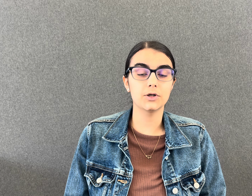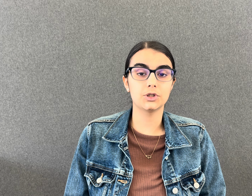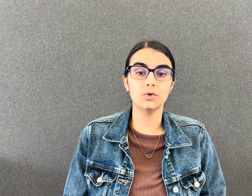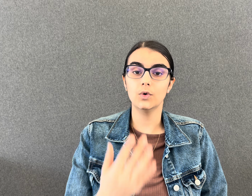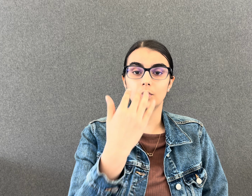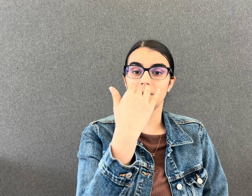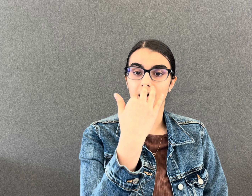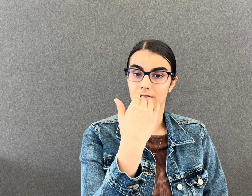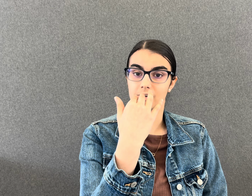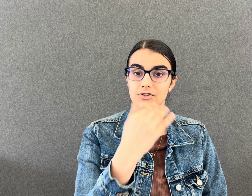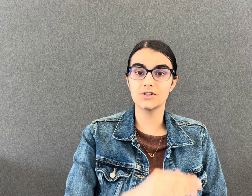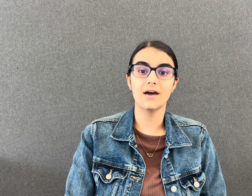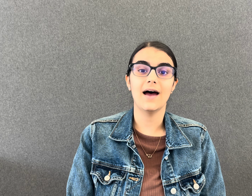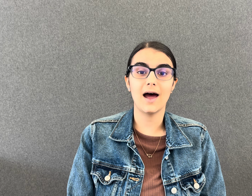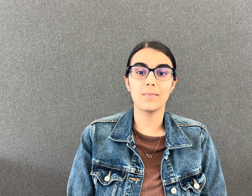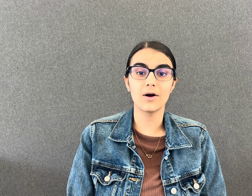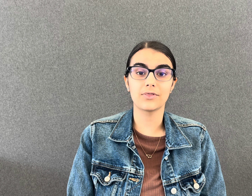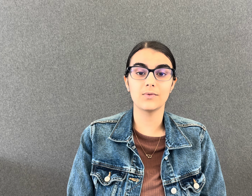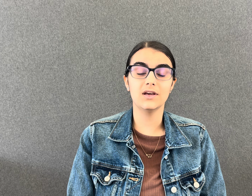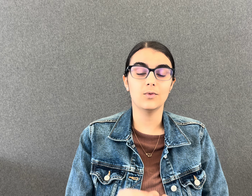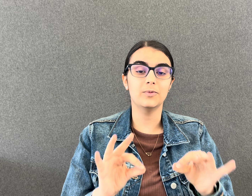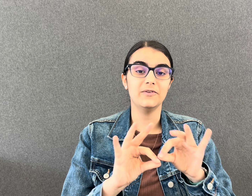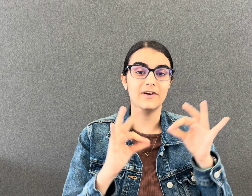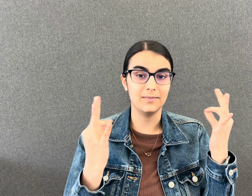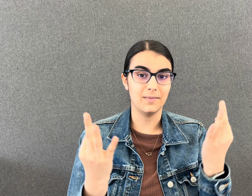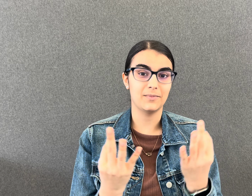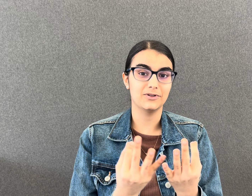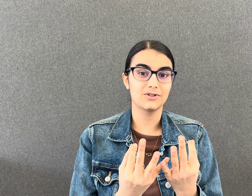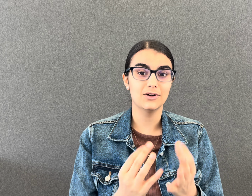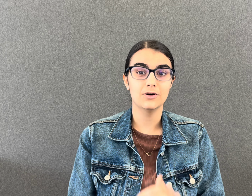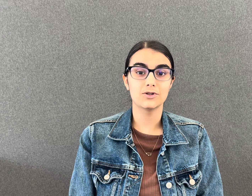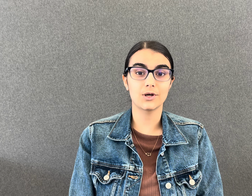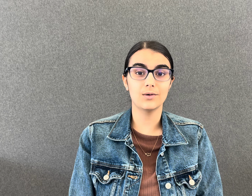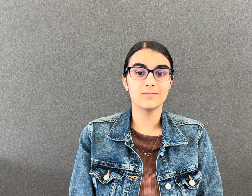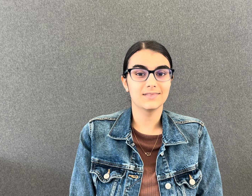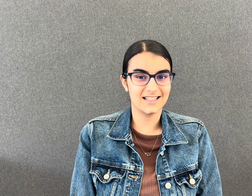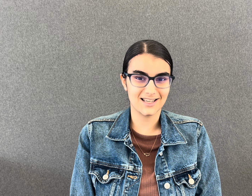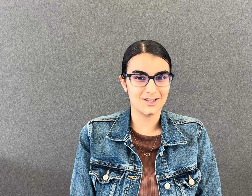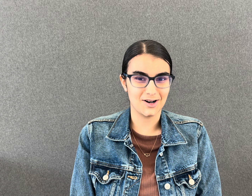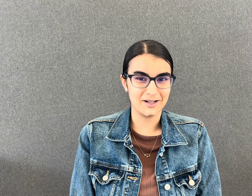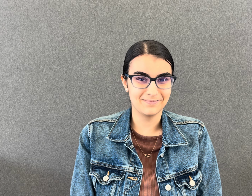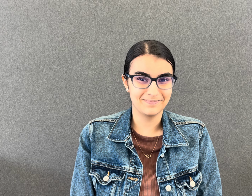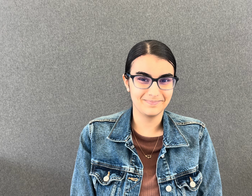2 will be colors, and Part 3 will be family members. So, let's get started.